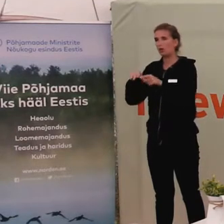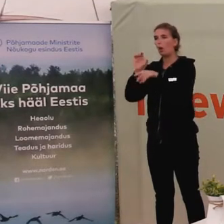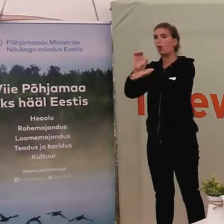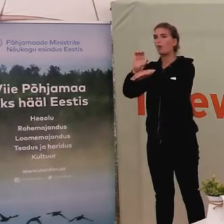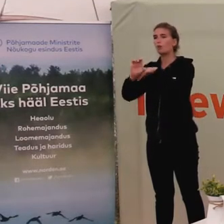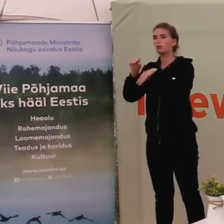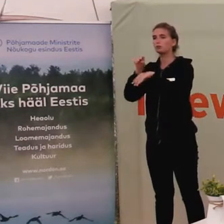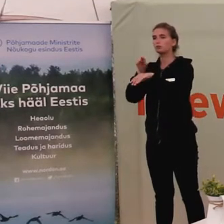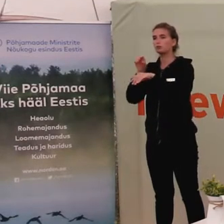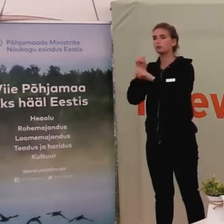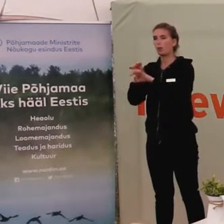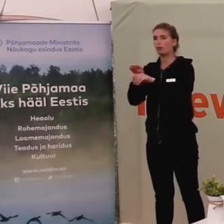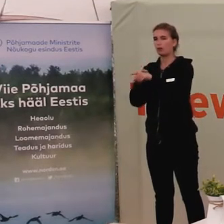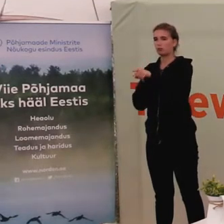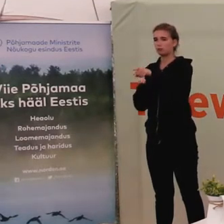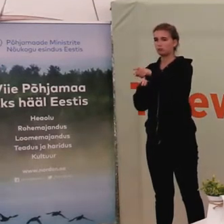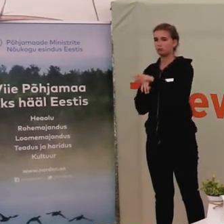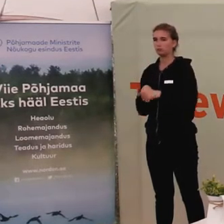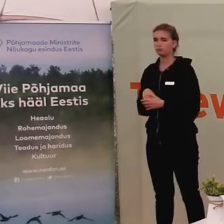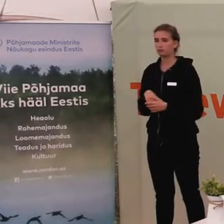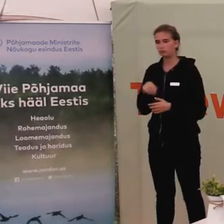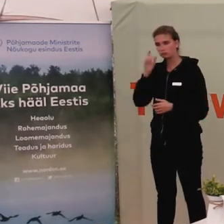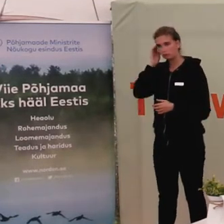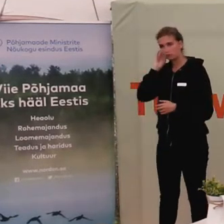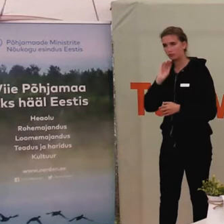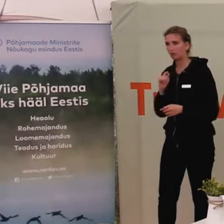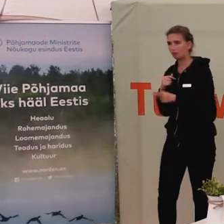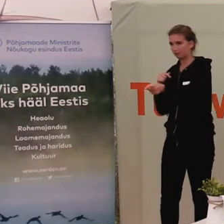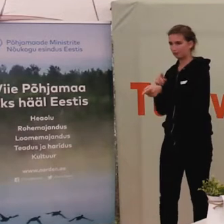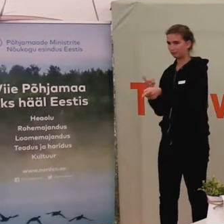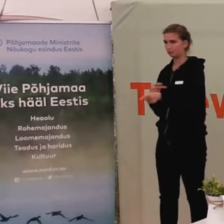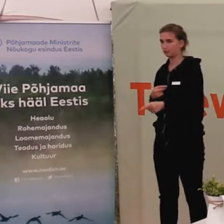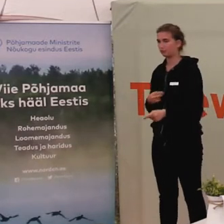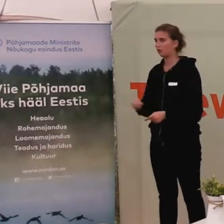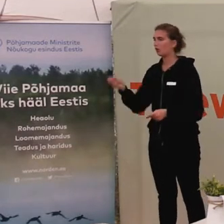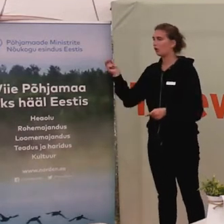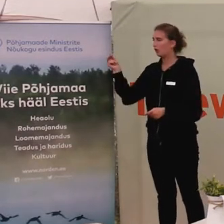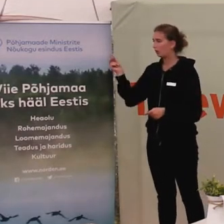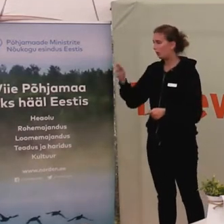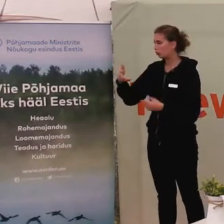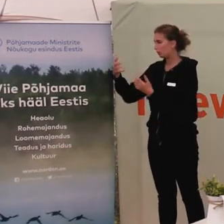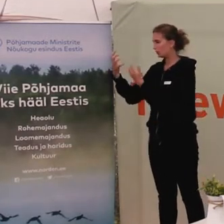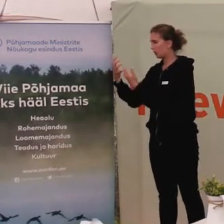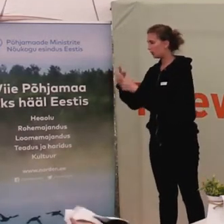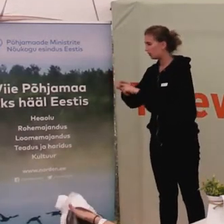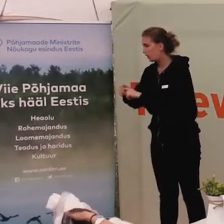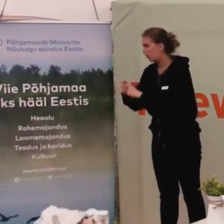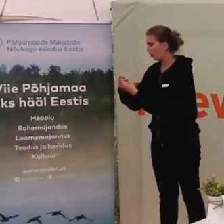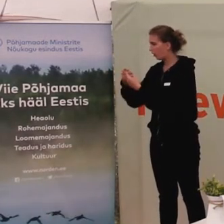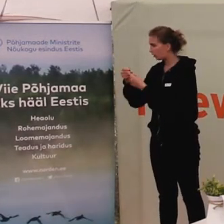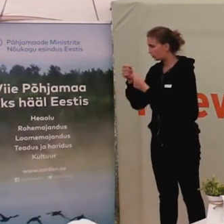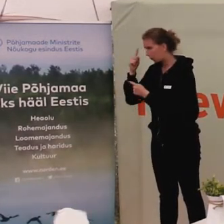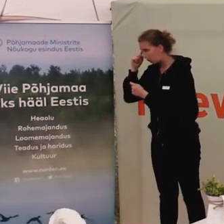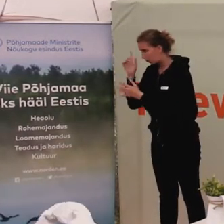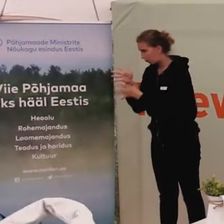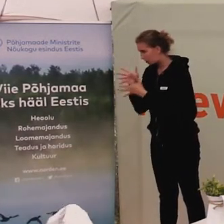Okay, there's several comments, so send the microphone around and at the back as well. Taxing technology is very reasonable,